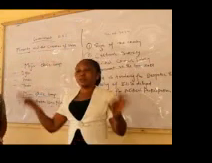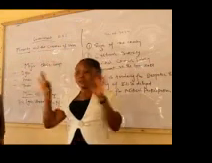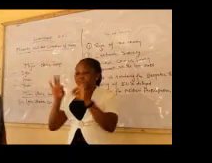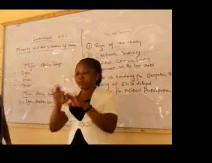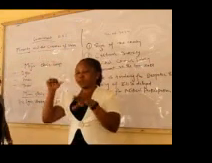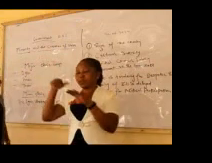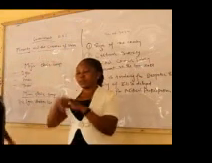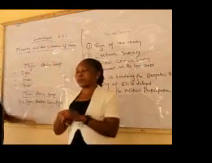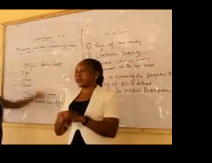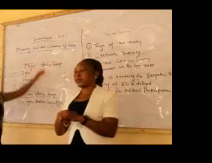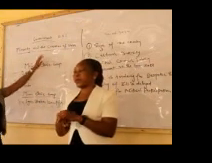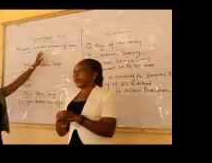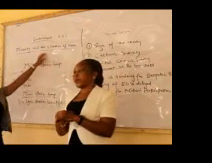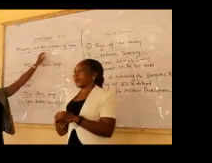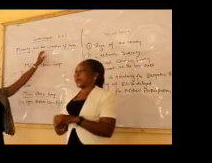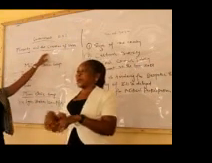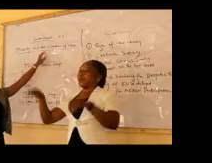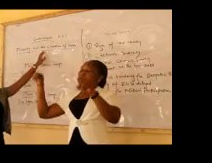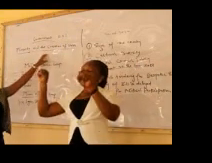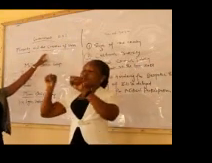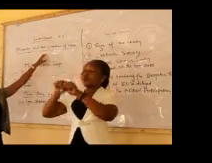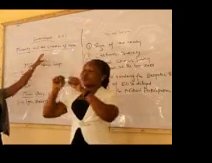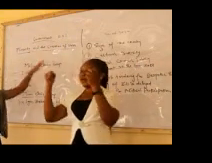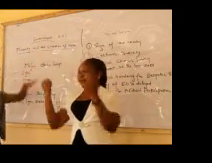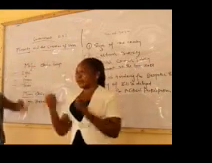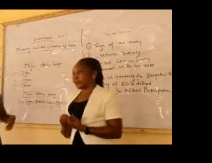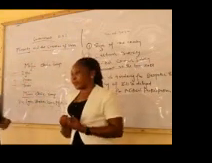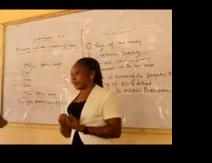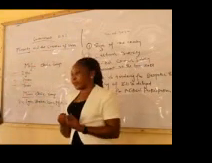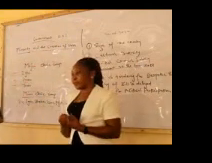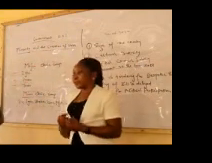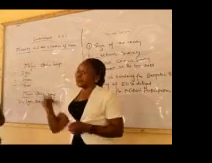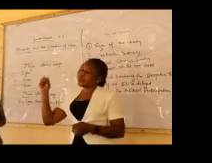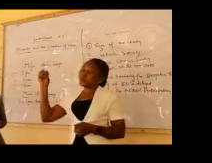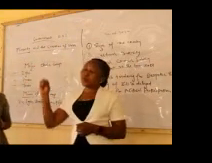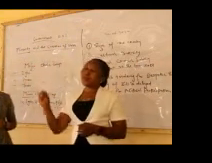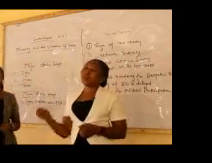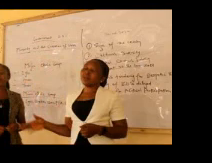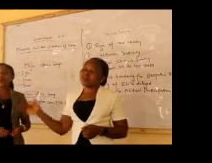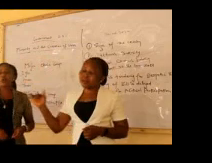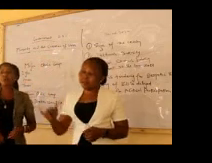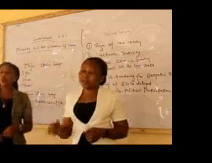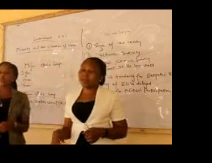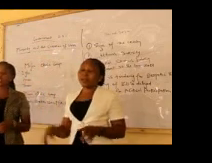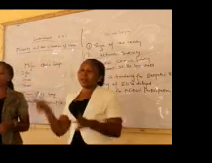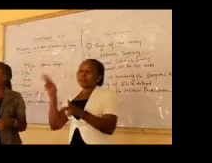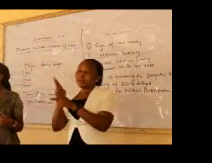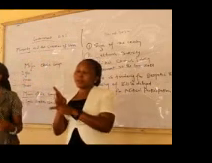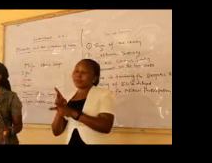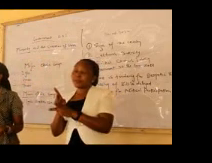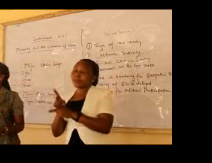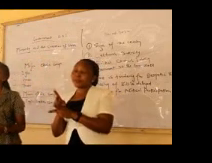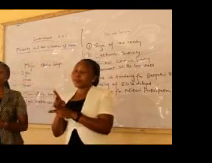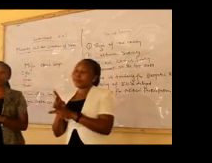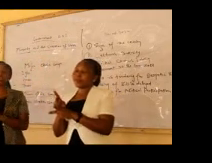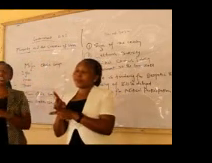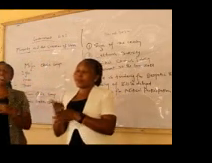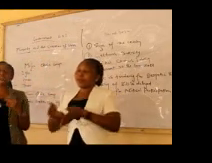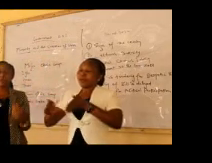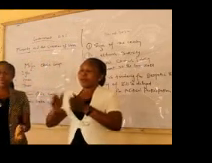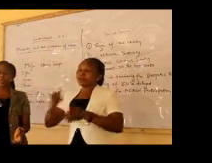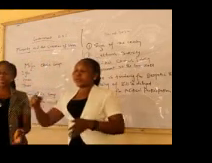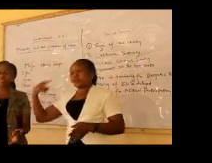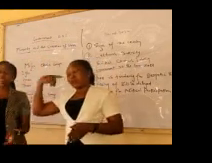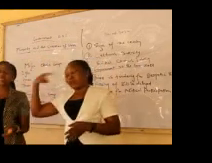they keep on requesting for the creation of more states. Because they believe that when more states are created, they'll